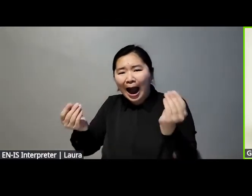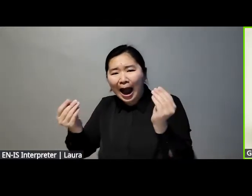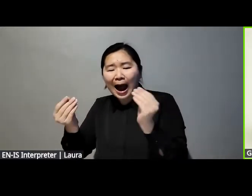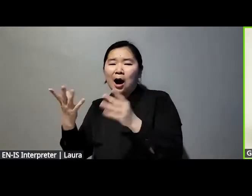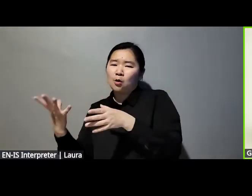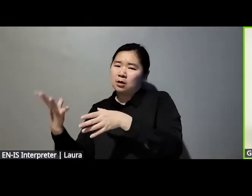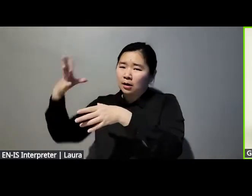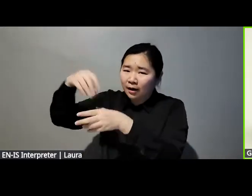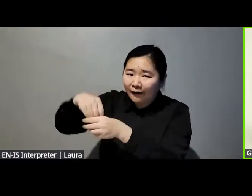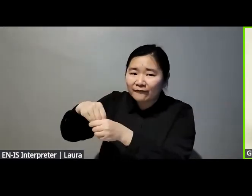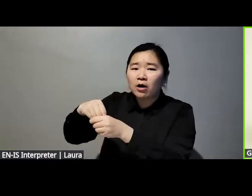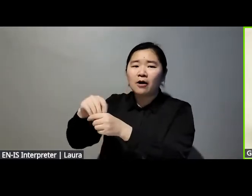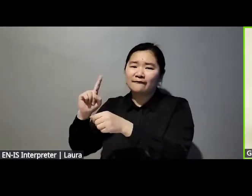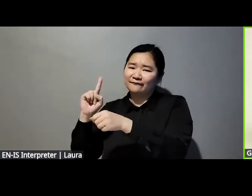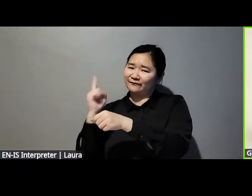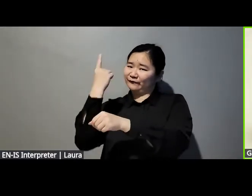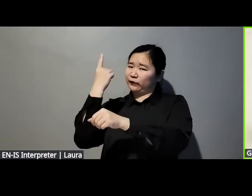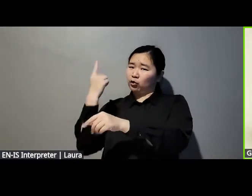in the reporting structure.